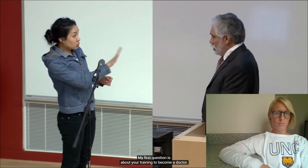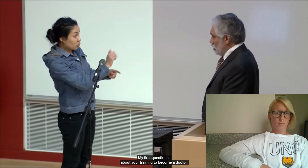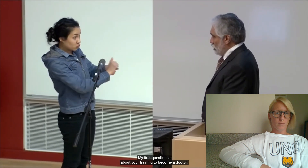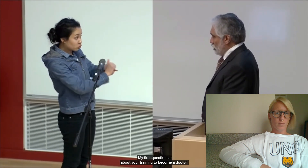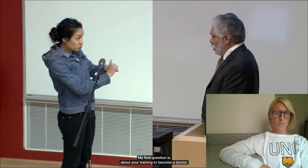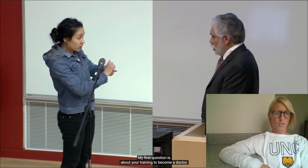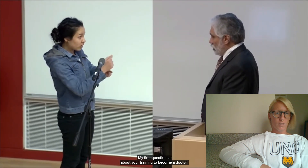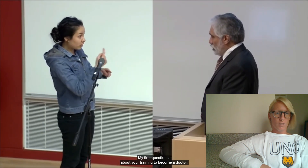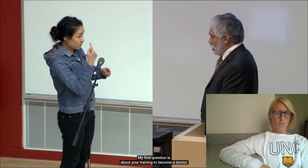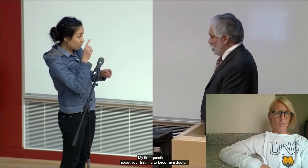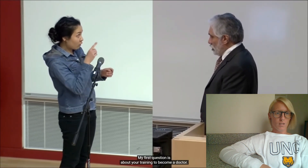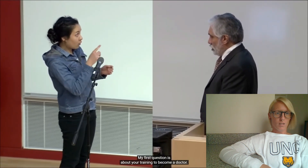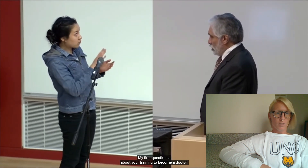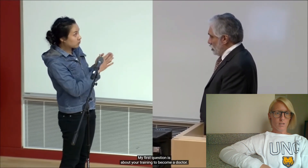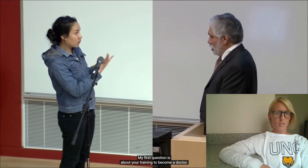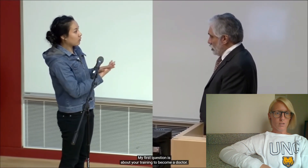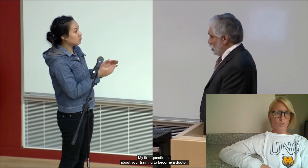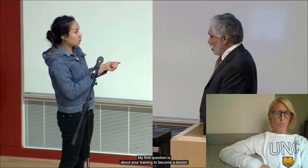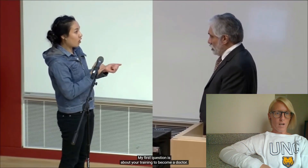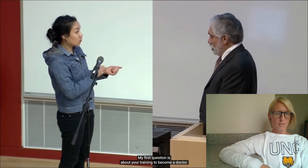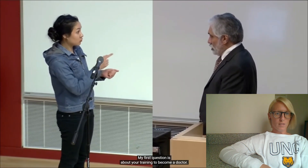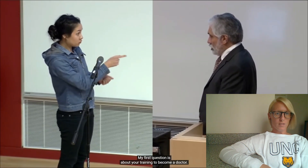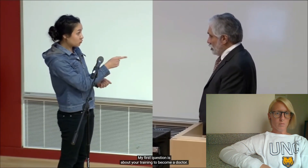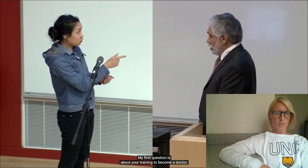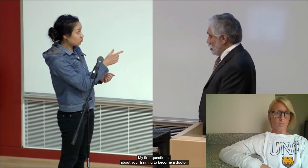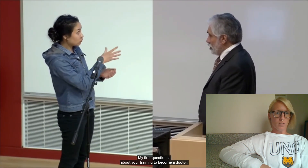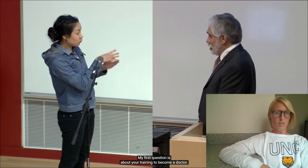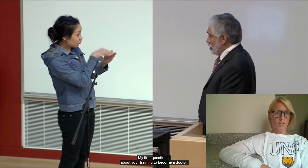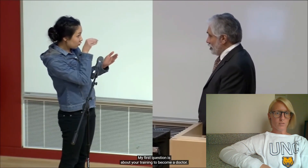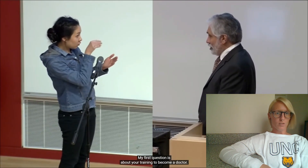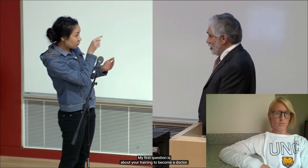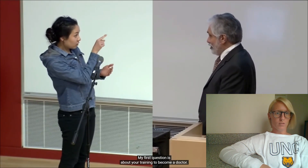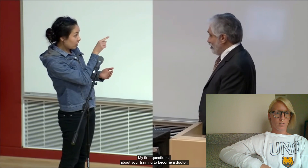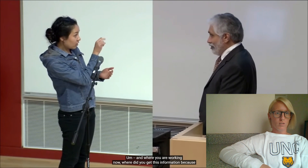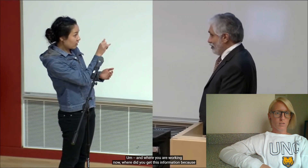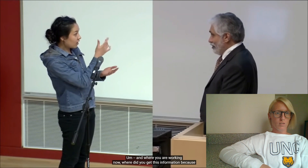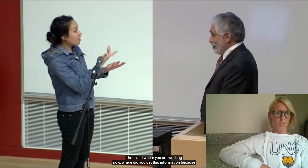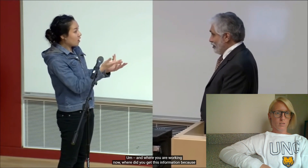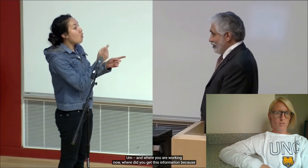first question is about your and training your practice to become a becoming doctor.